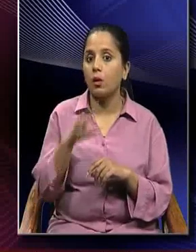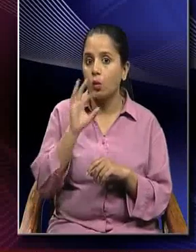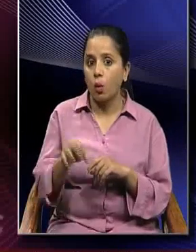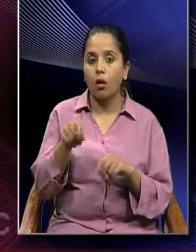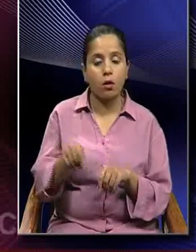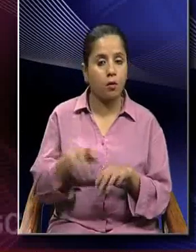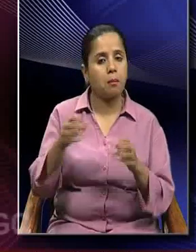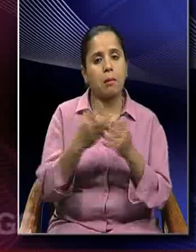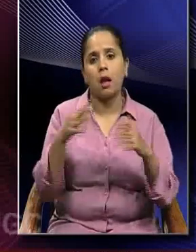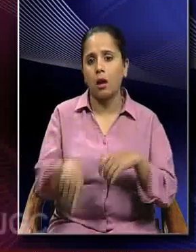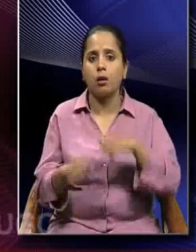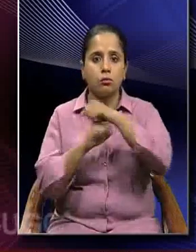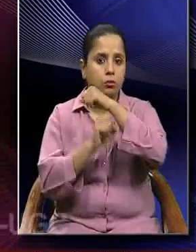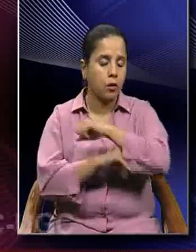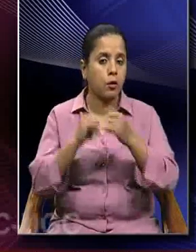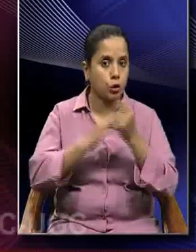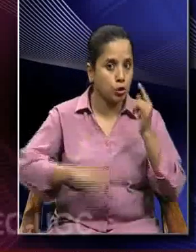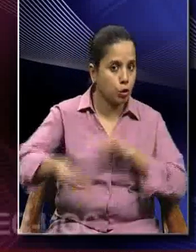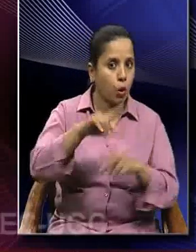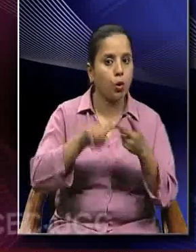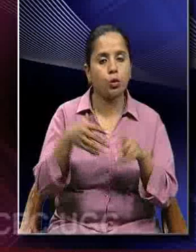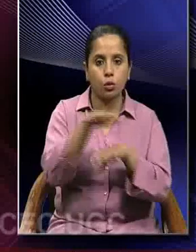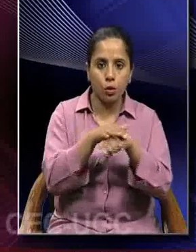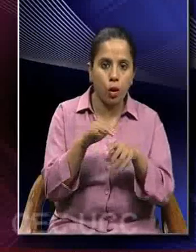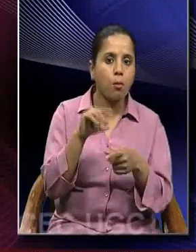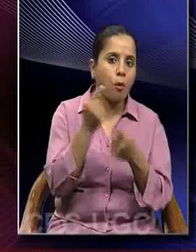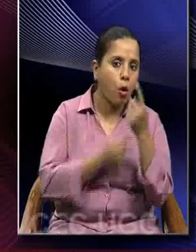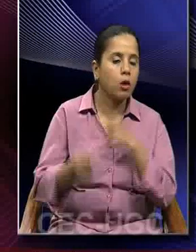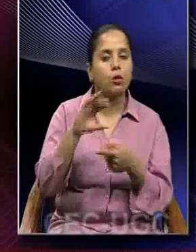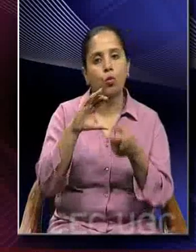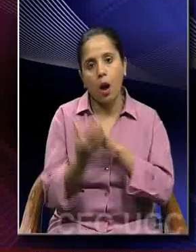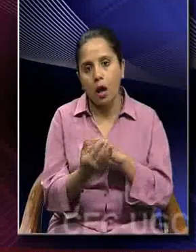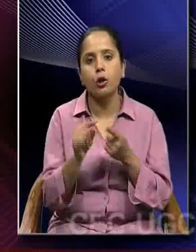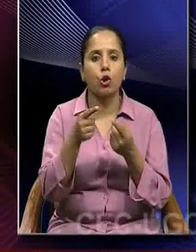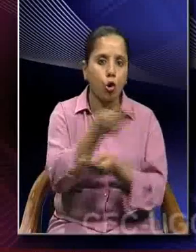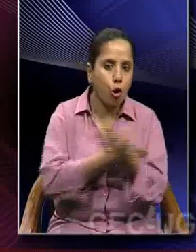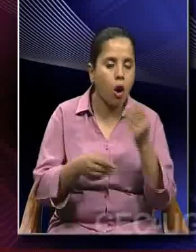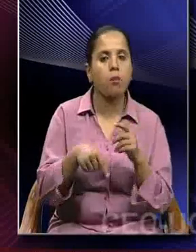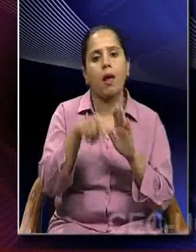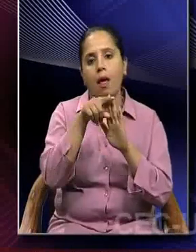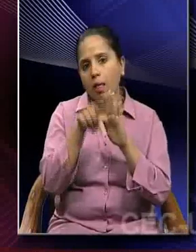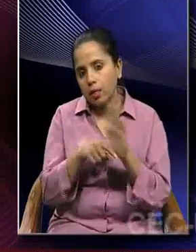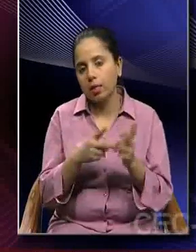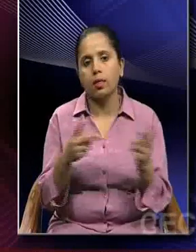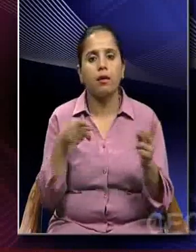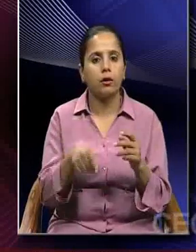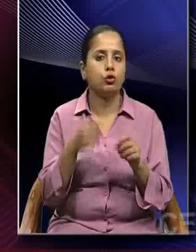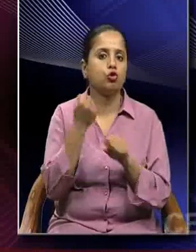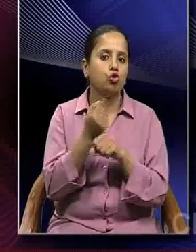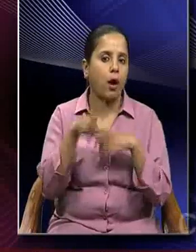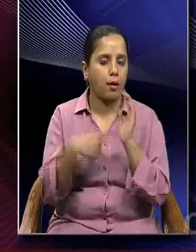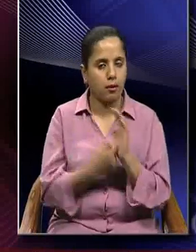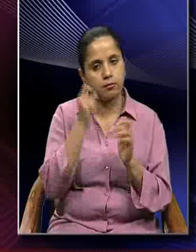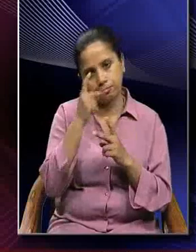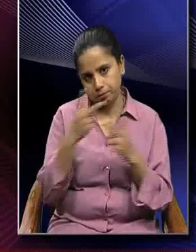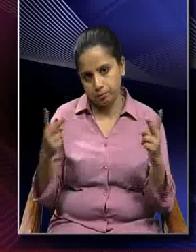multiple structures like social, political, cultural, economic, ethnic, and gender constructs. These structures, along with